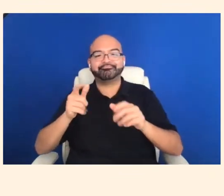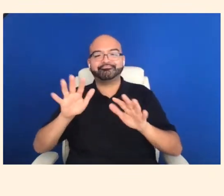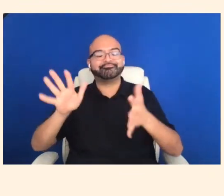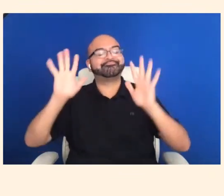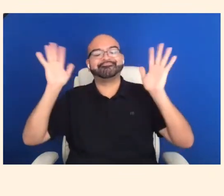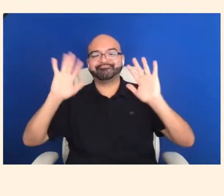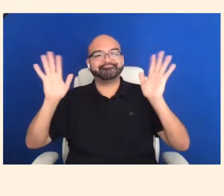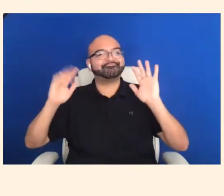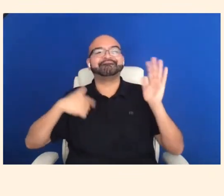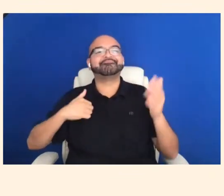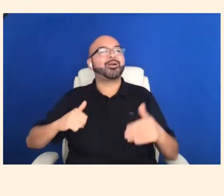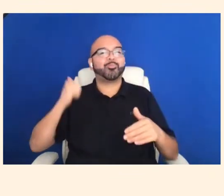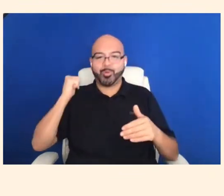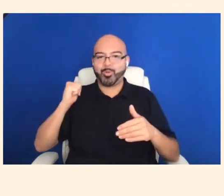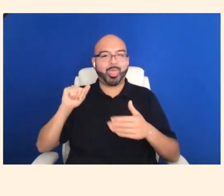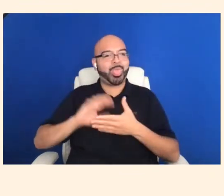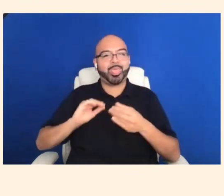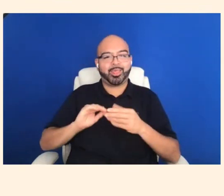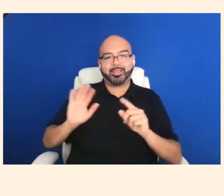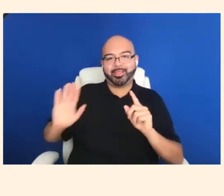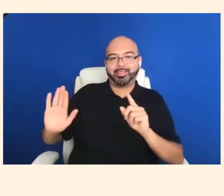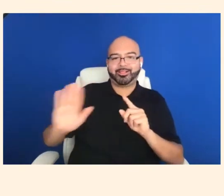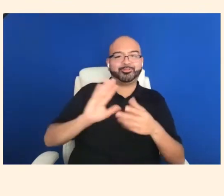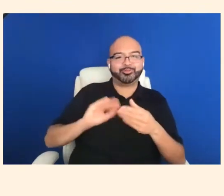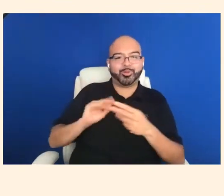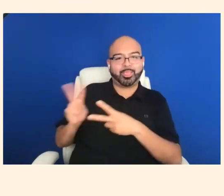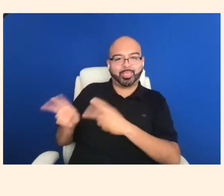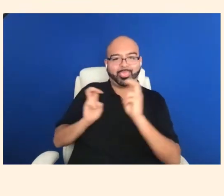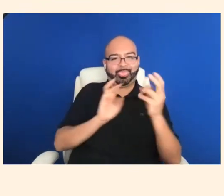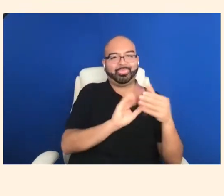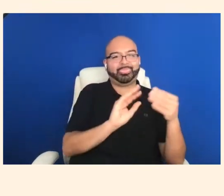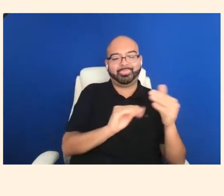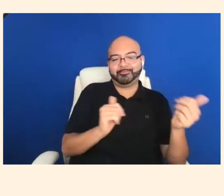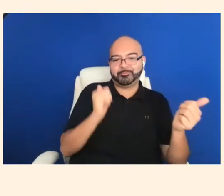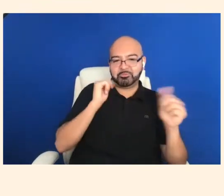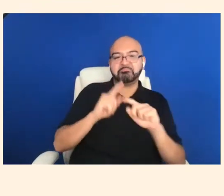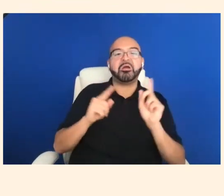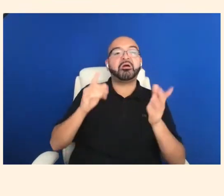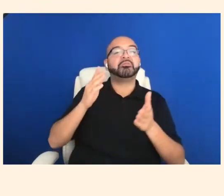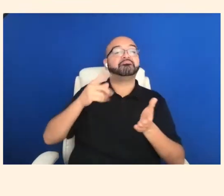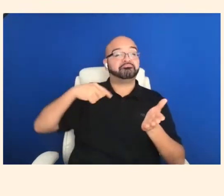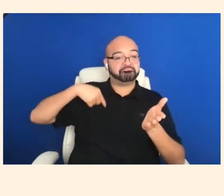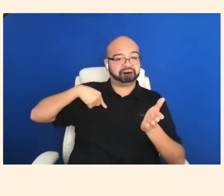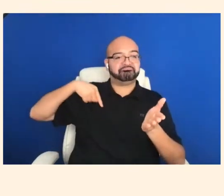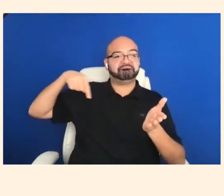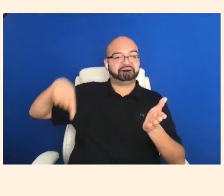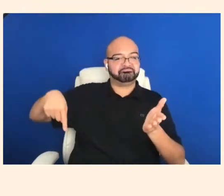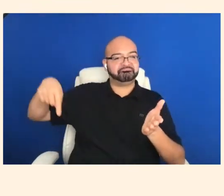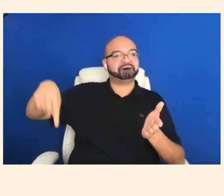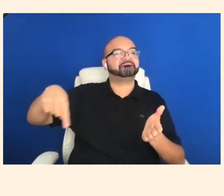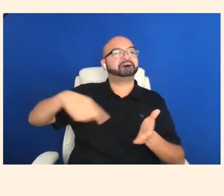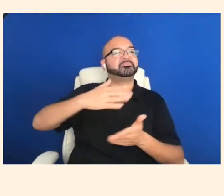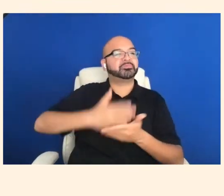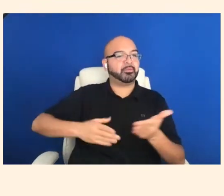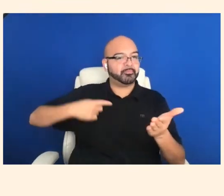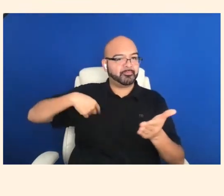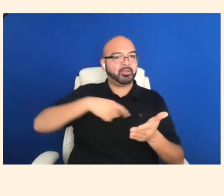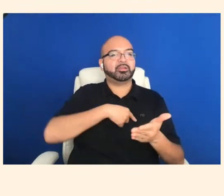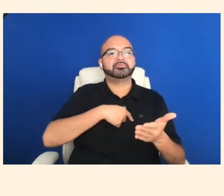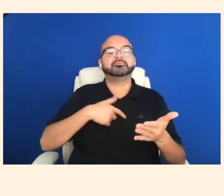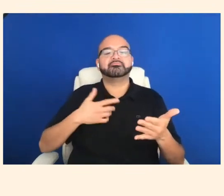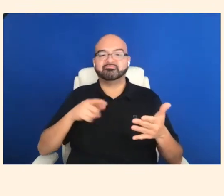I ain't gonna tell nobody a story, but there are a few of us that have had to lean